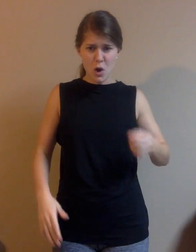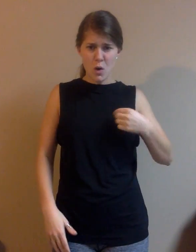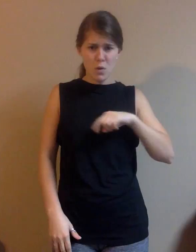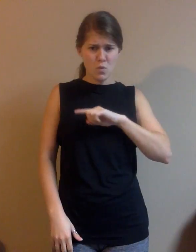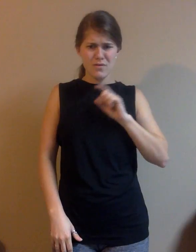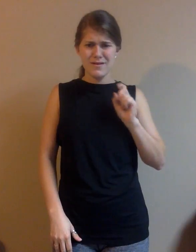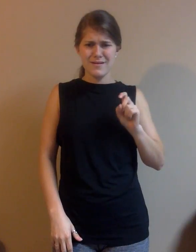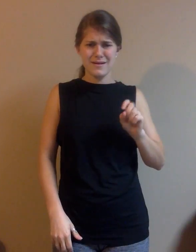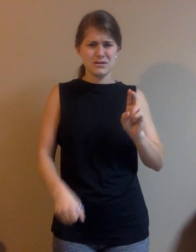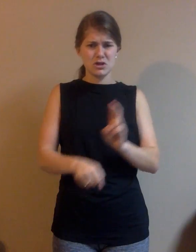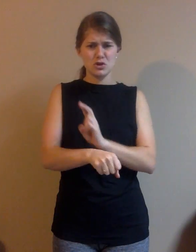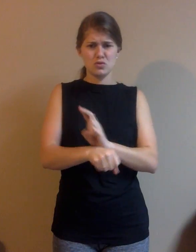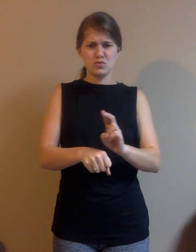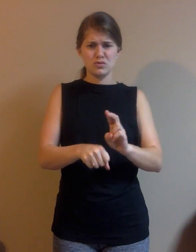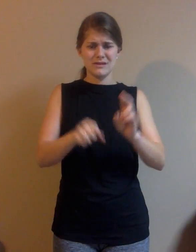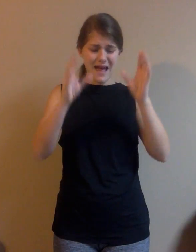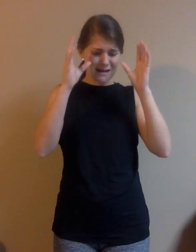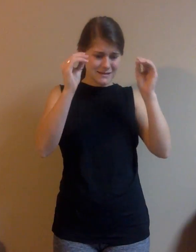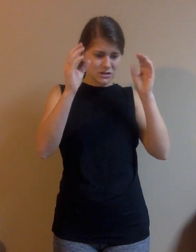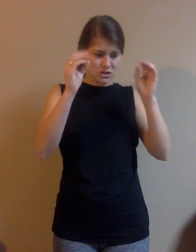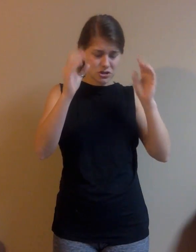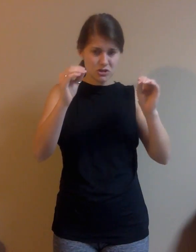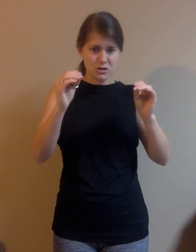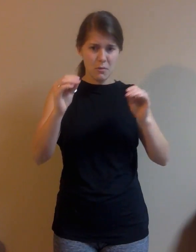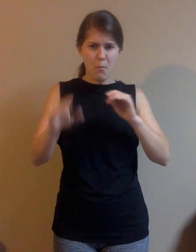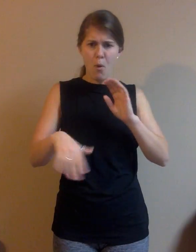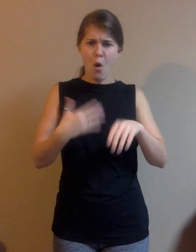being so they can face this future. By the way, we may not see this future,